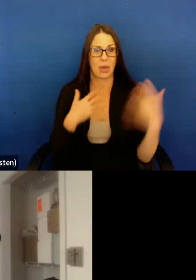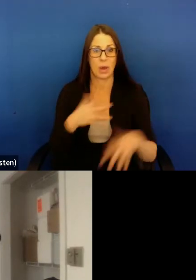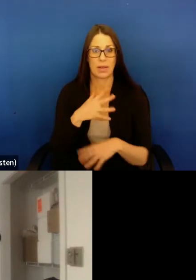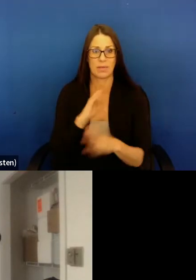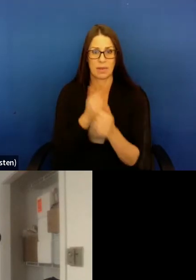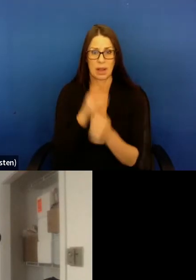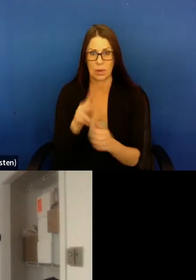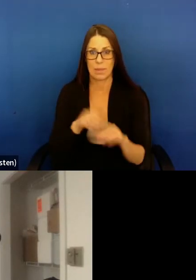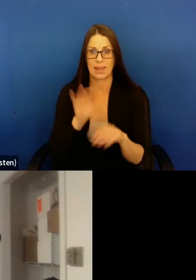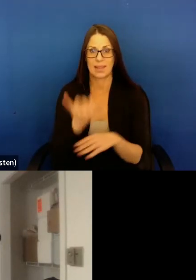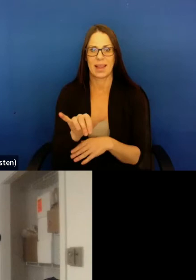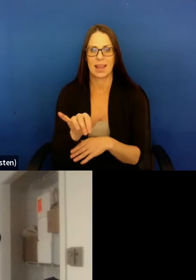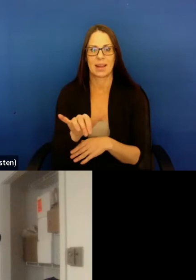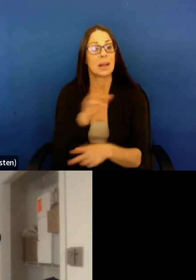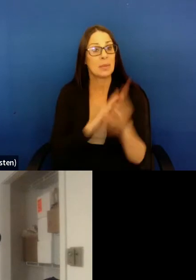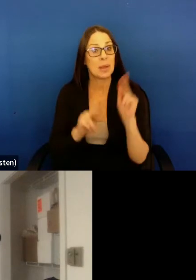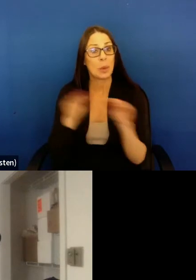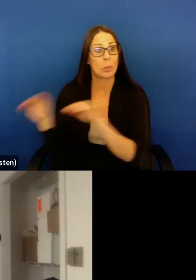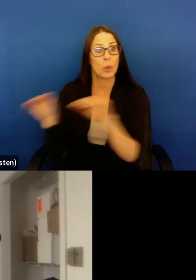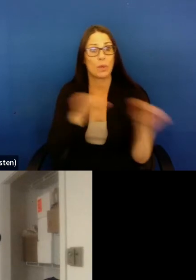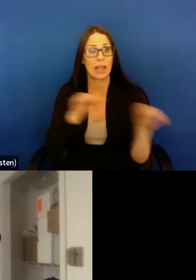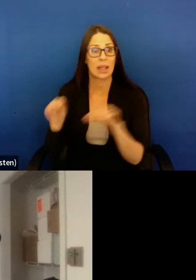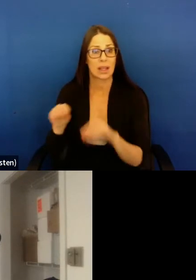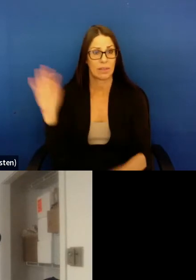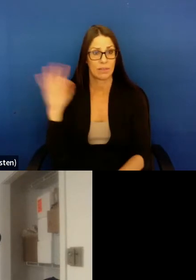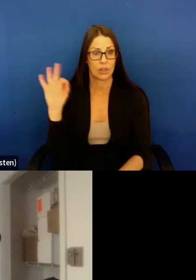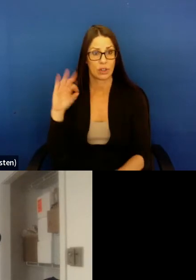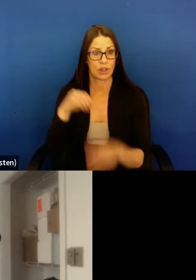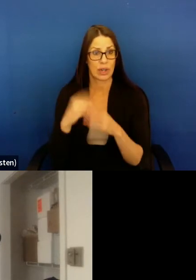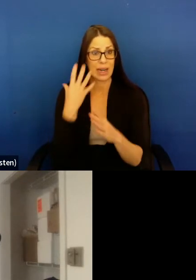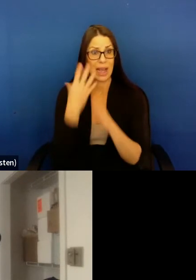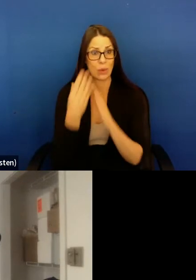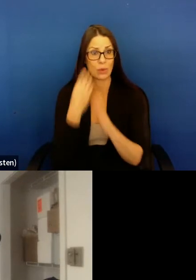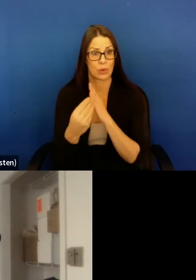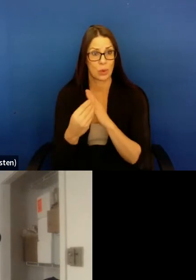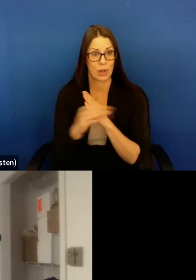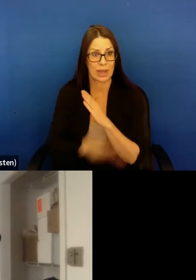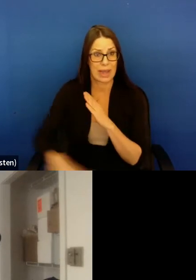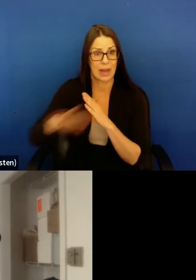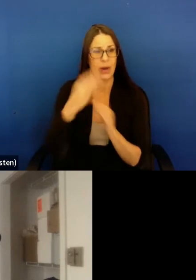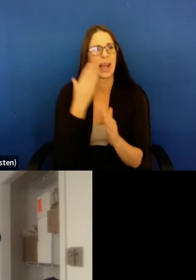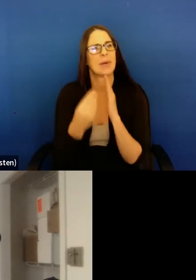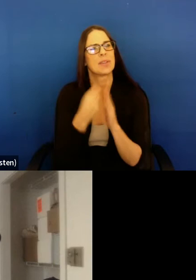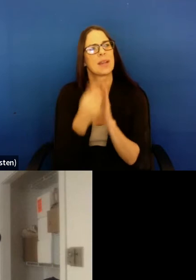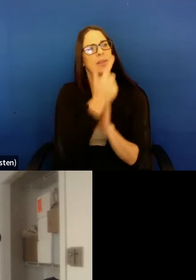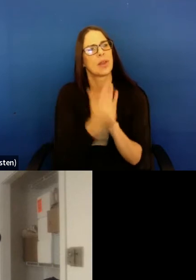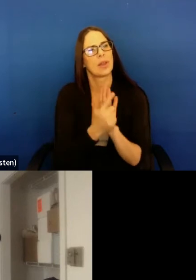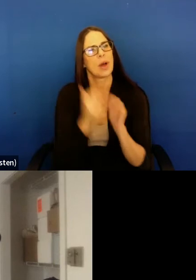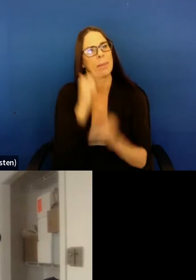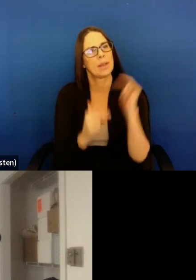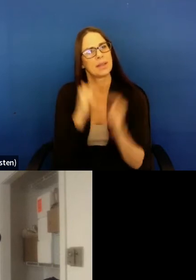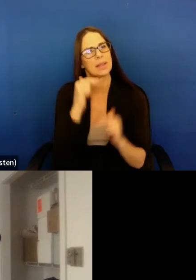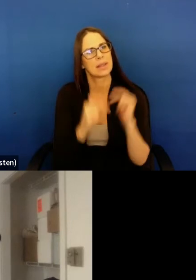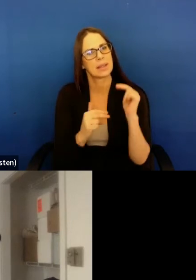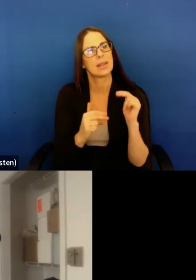about people moving furniture in the outdoor area outside of the law buildings, in that kind of patio area